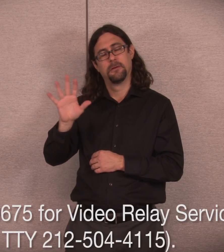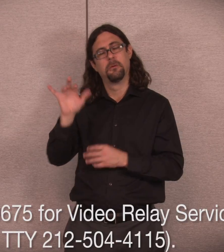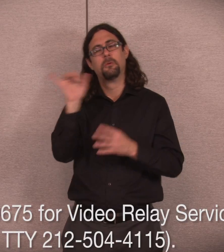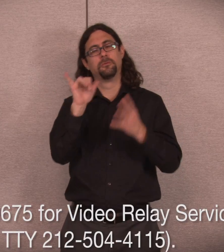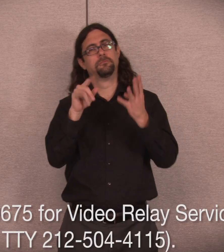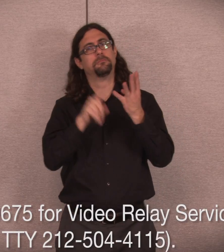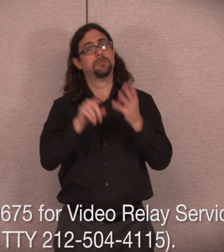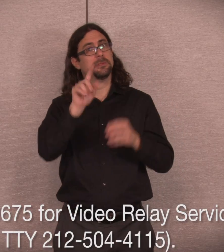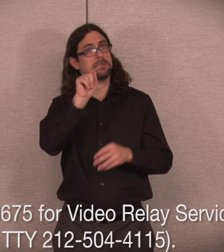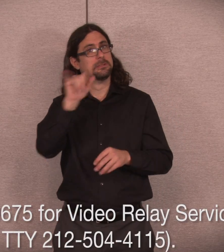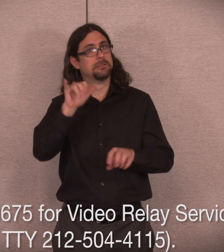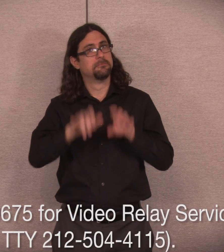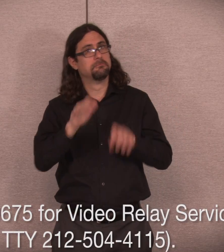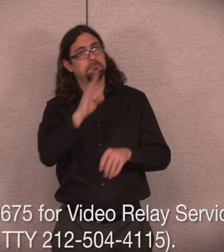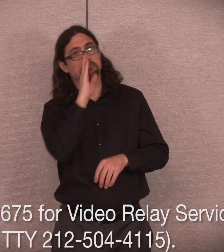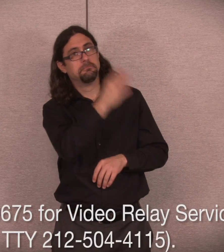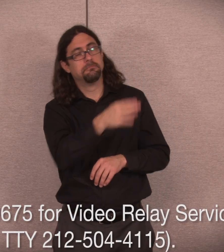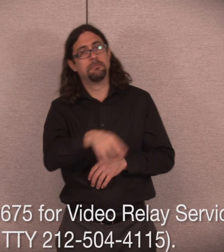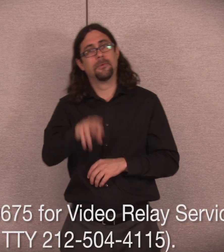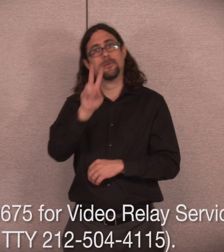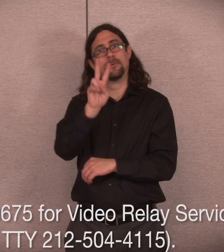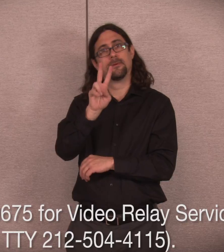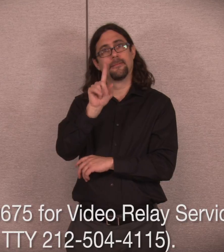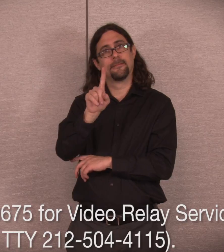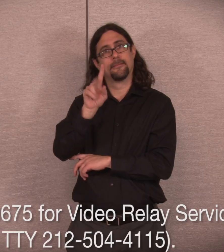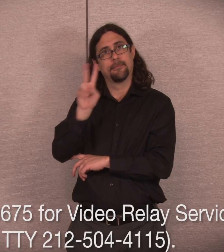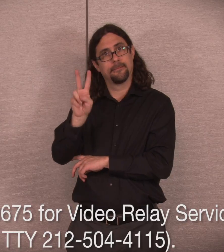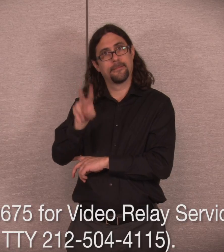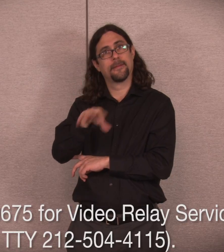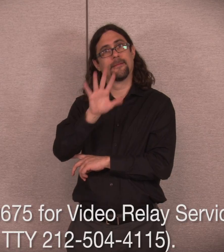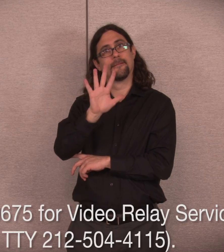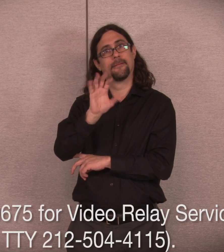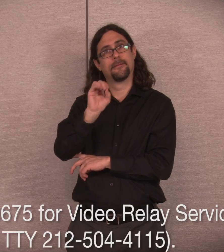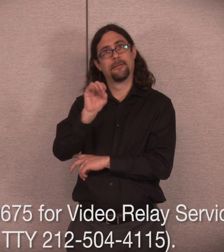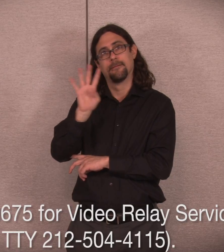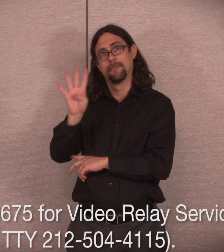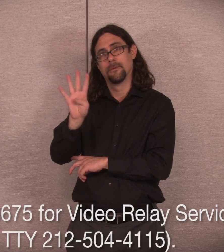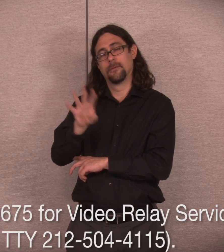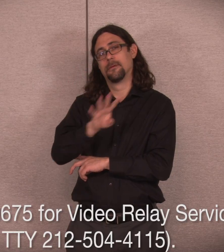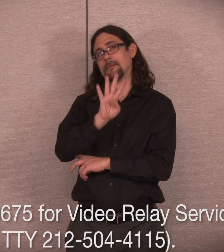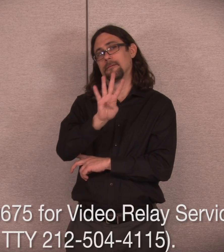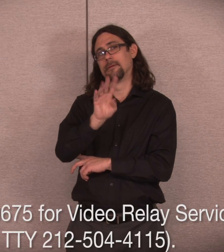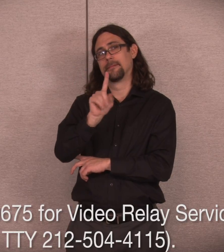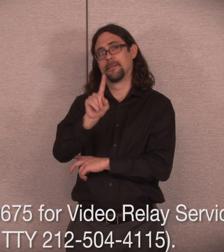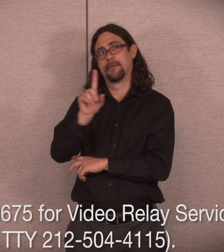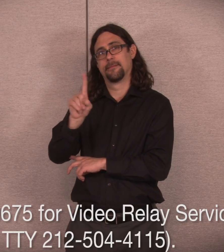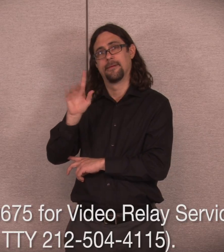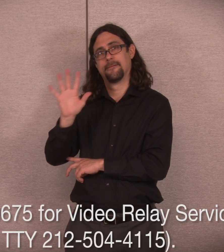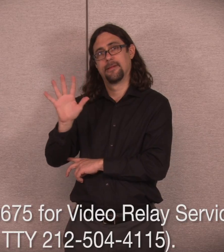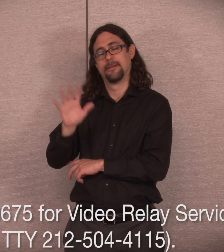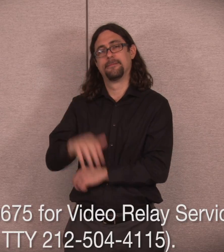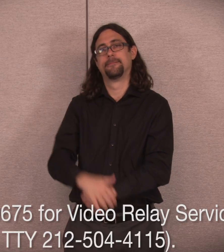212-639-9675 or TTY 212-504-4115.